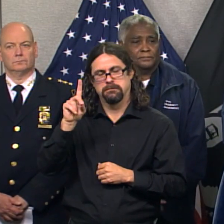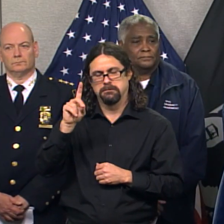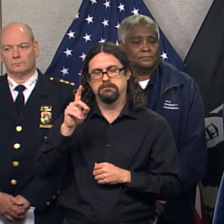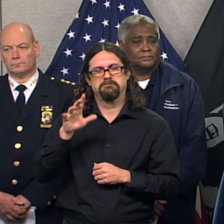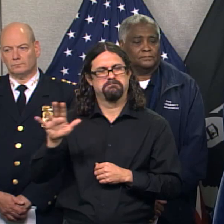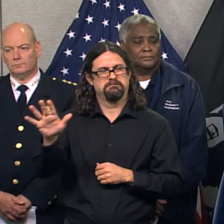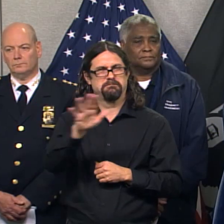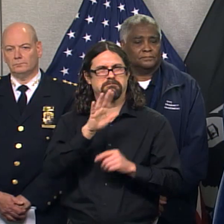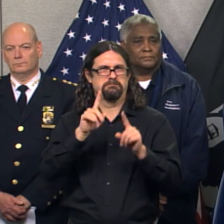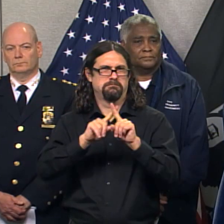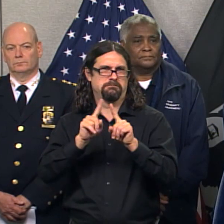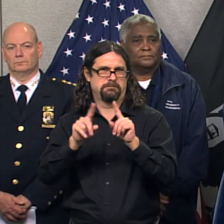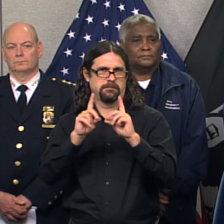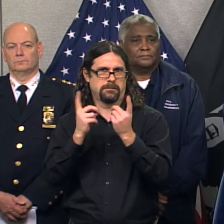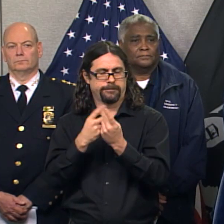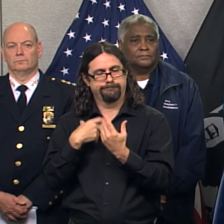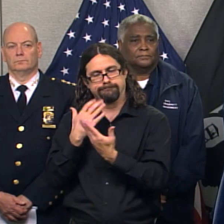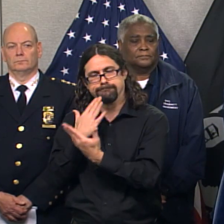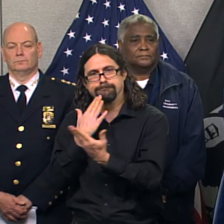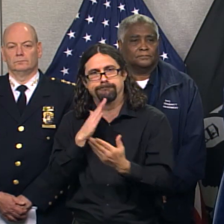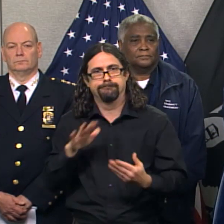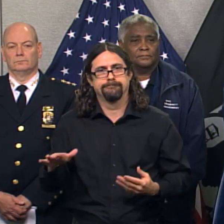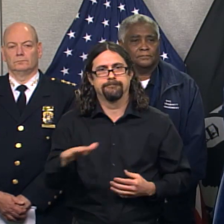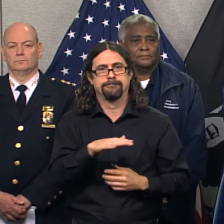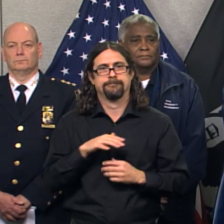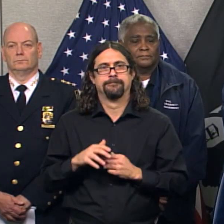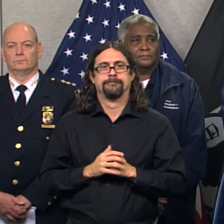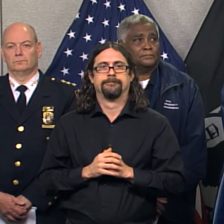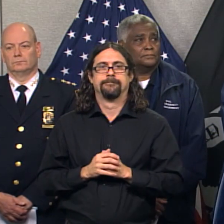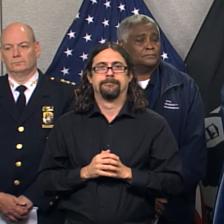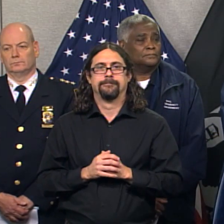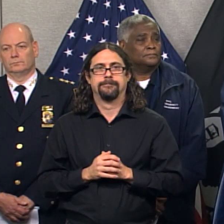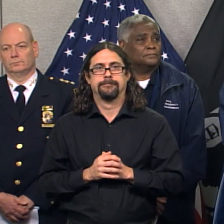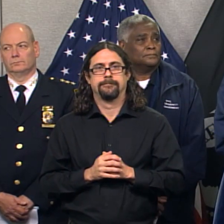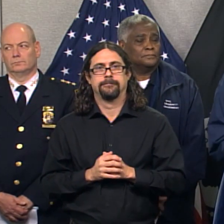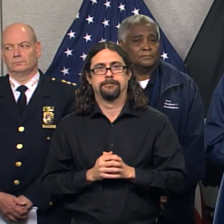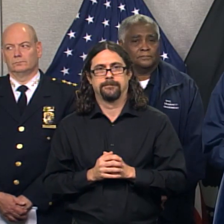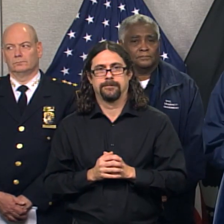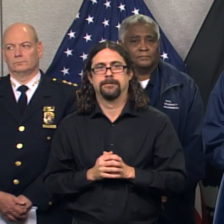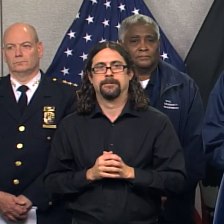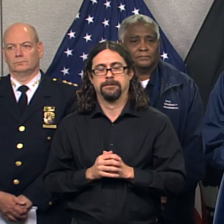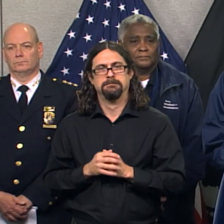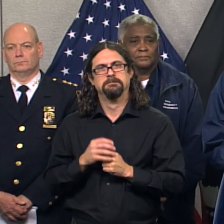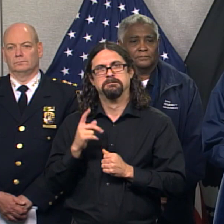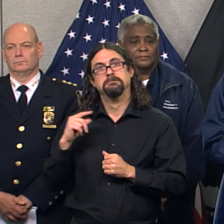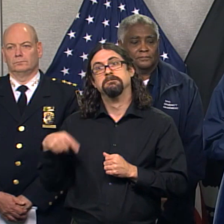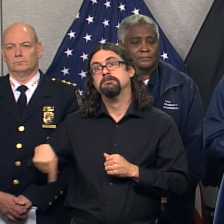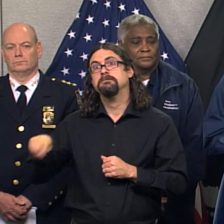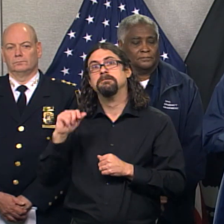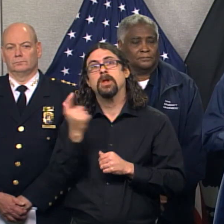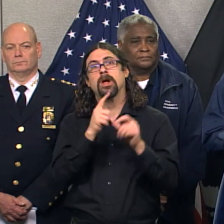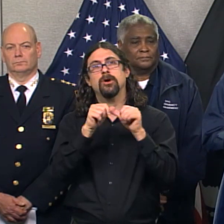great job. I gave Michael Kelly a special thank you for the great work that his team at Ravenswood Houses